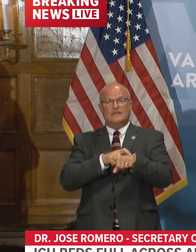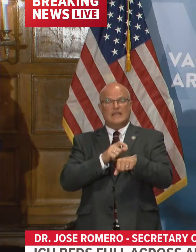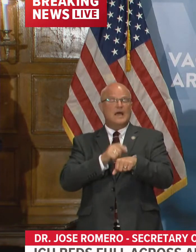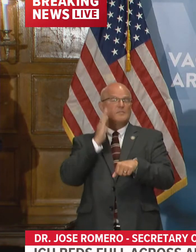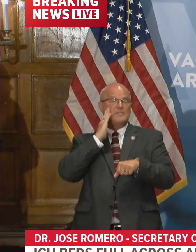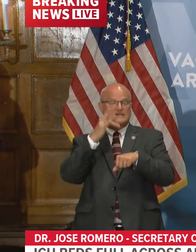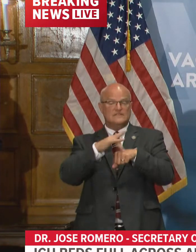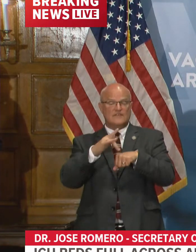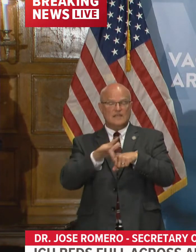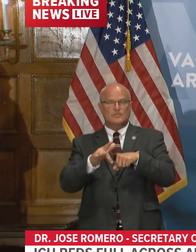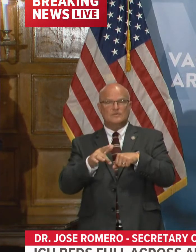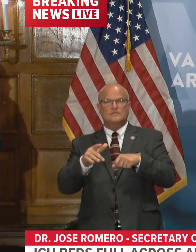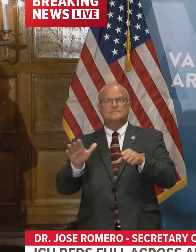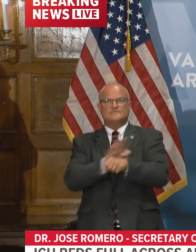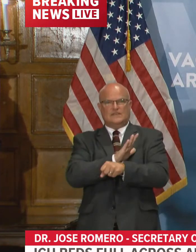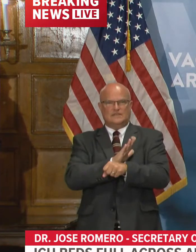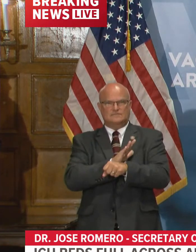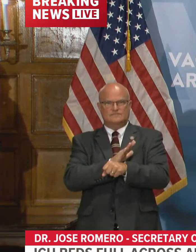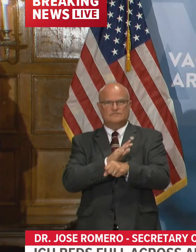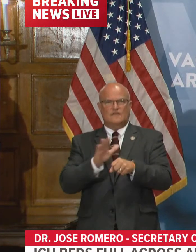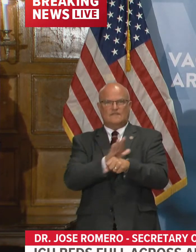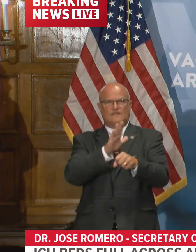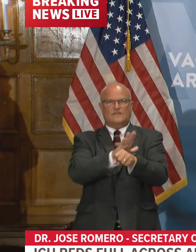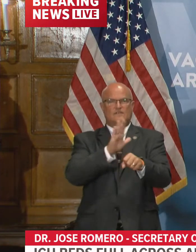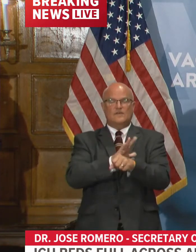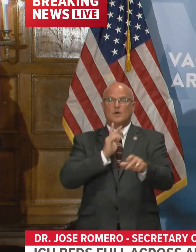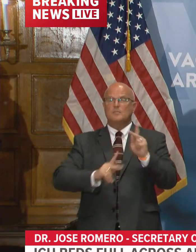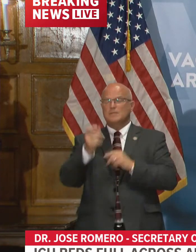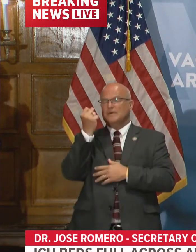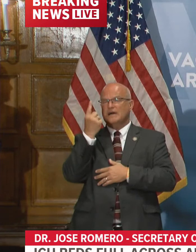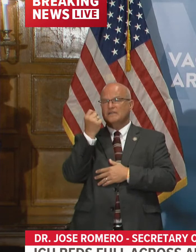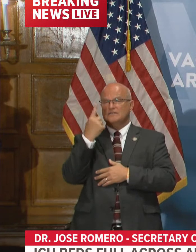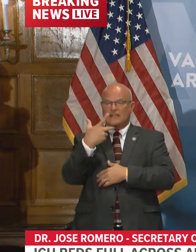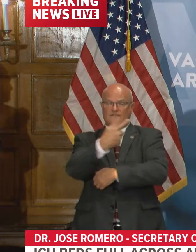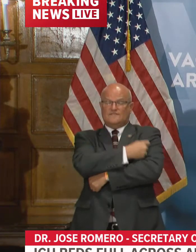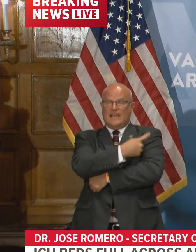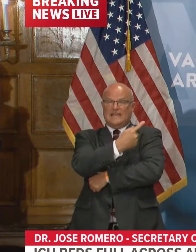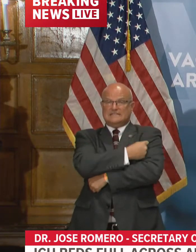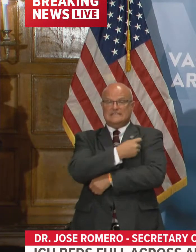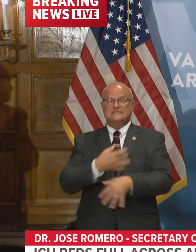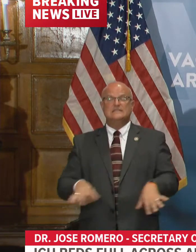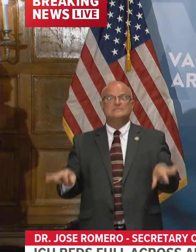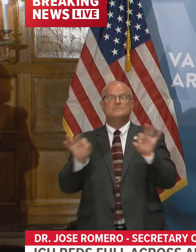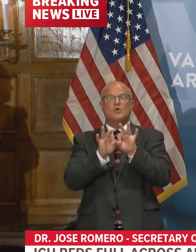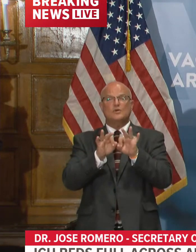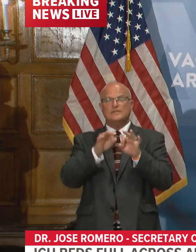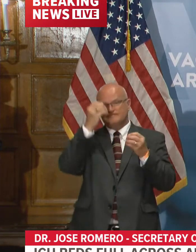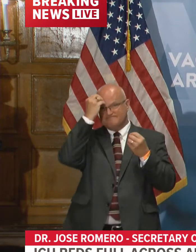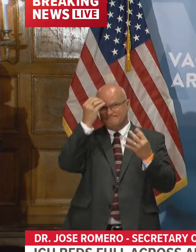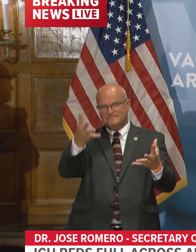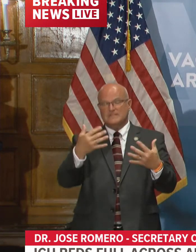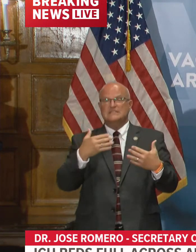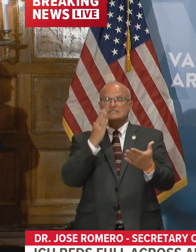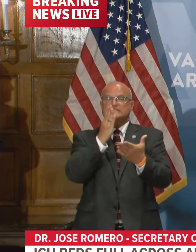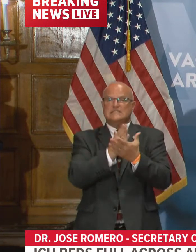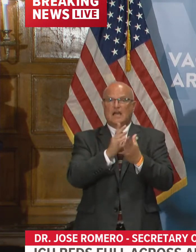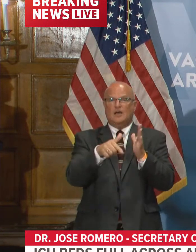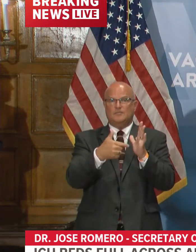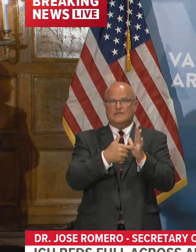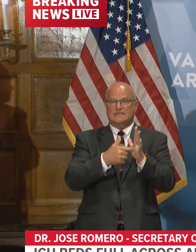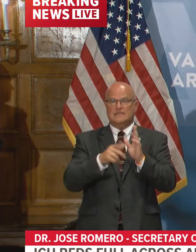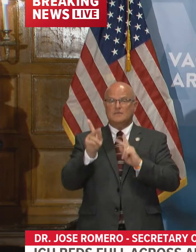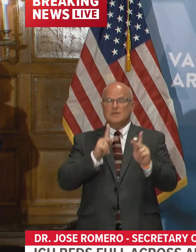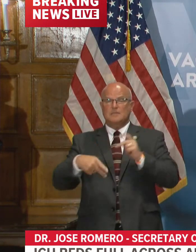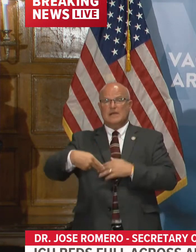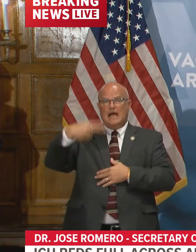they will become filled. It is important that everyone understand that vaccines are the way out. For those individuals that are in high-risk